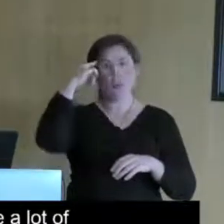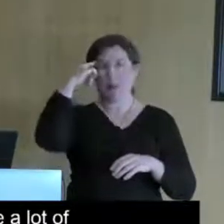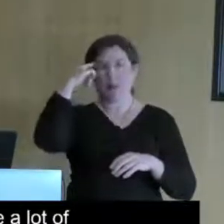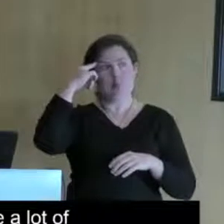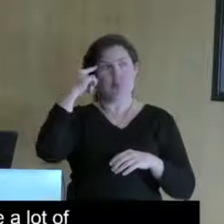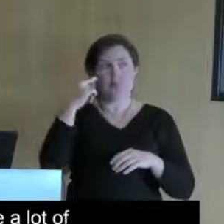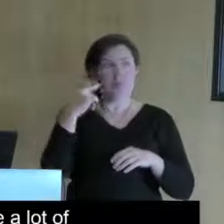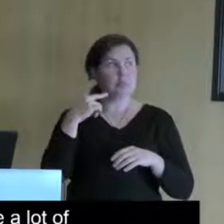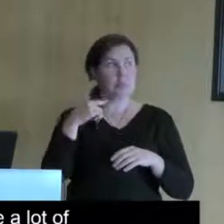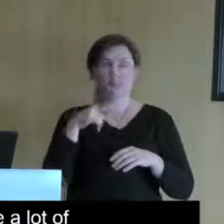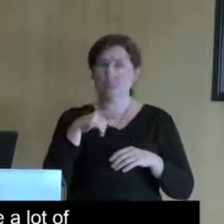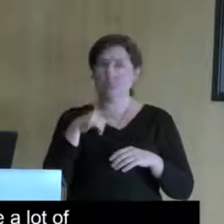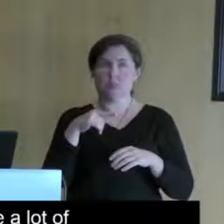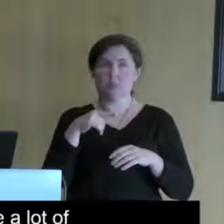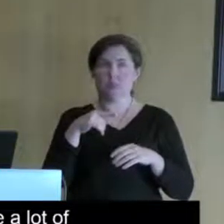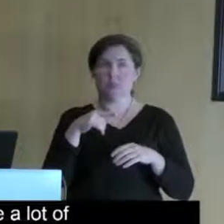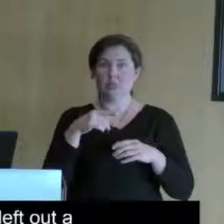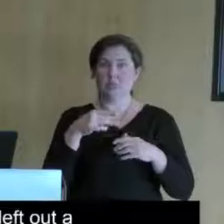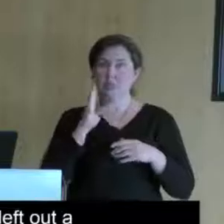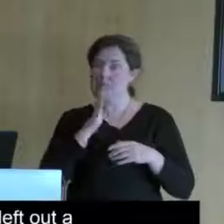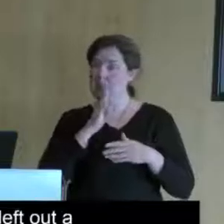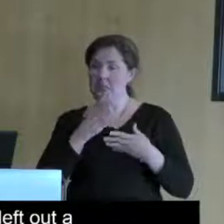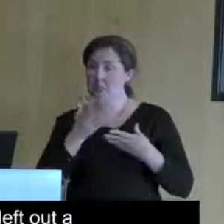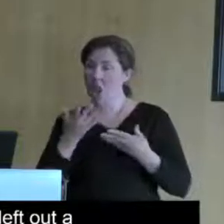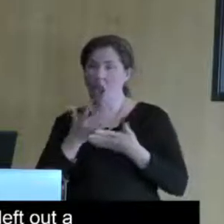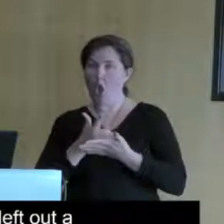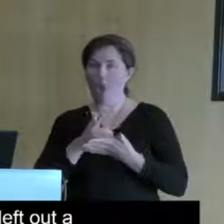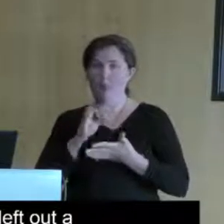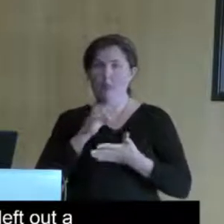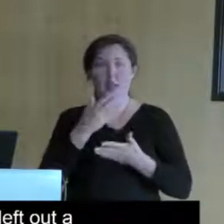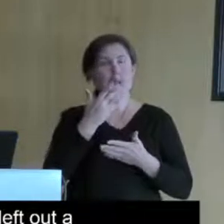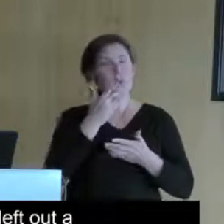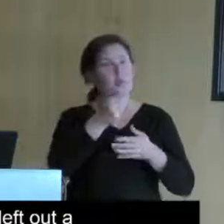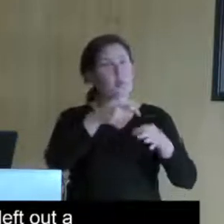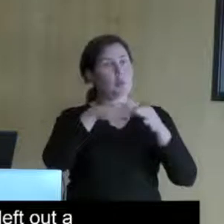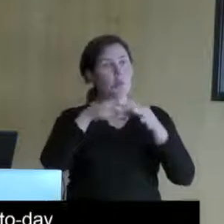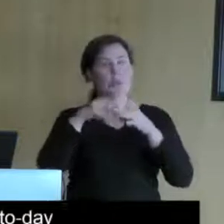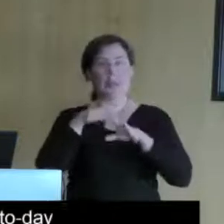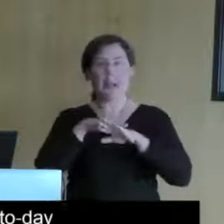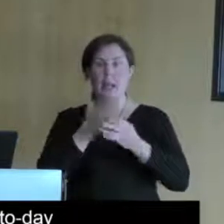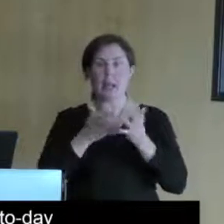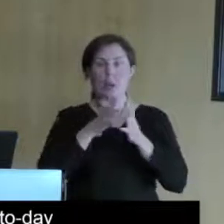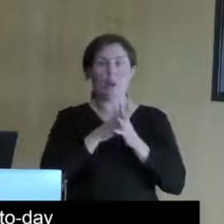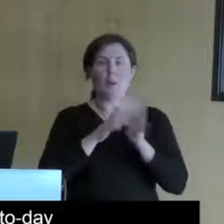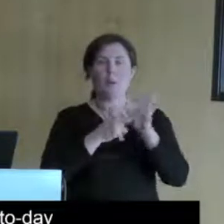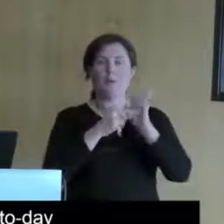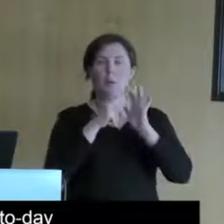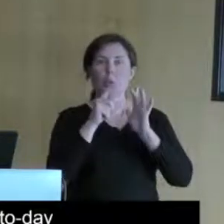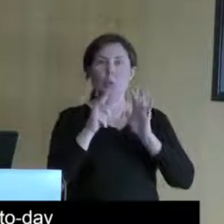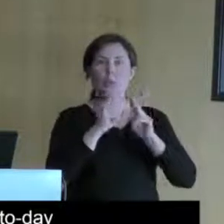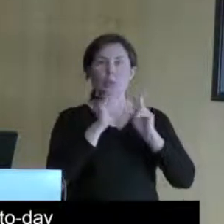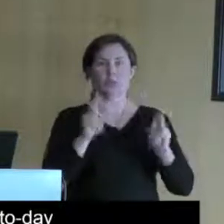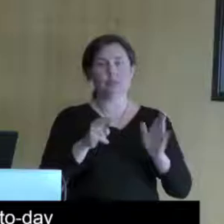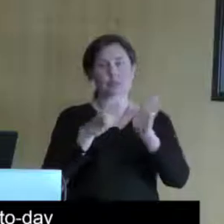a number of things, one of which was that we could take a lot of questions, and I